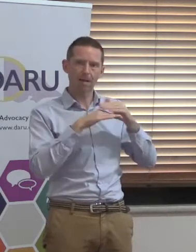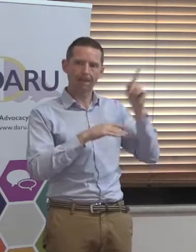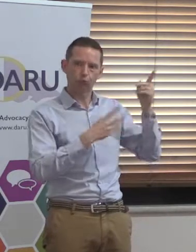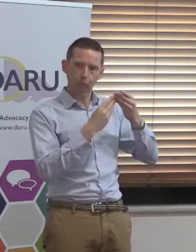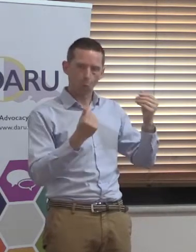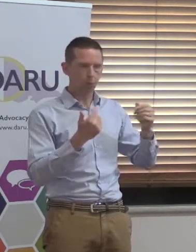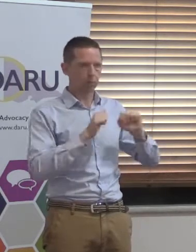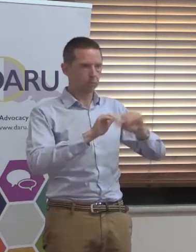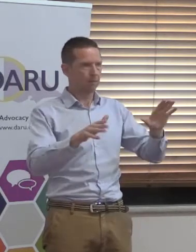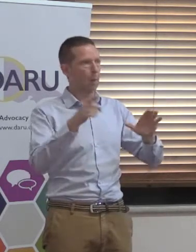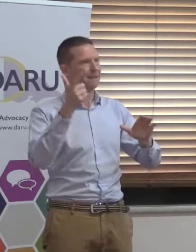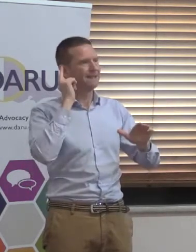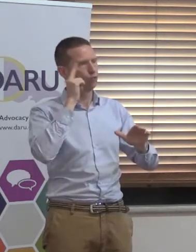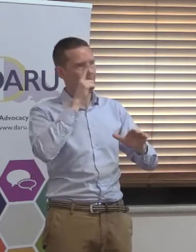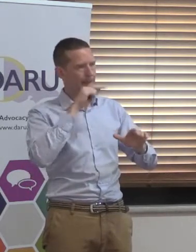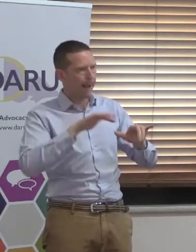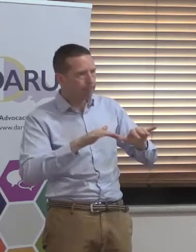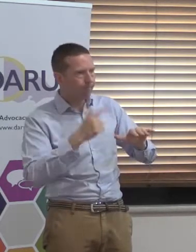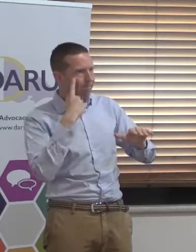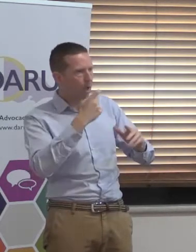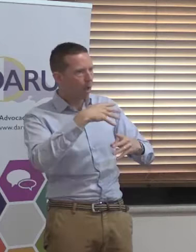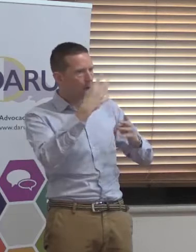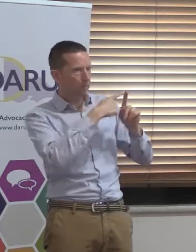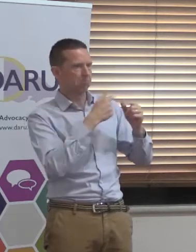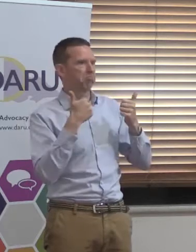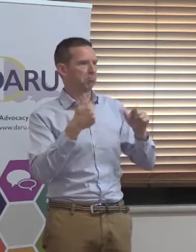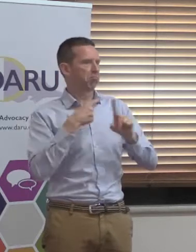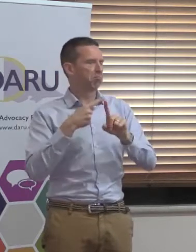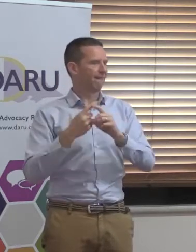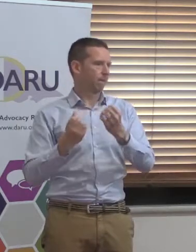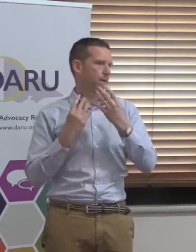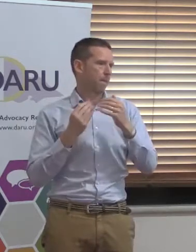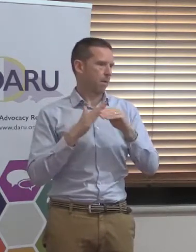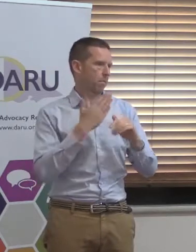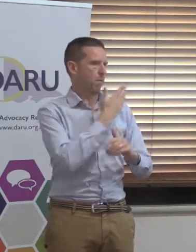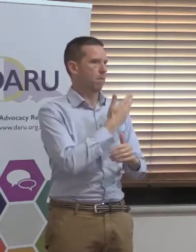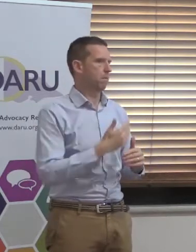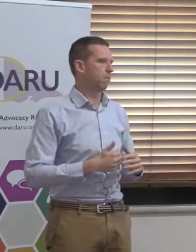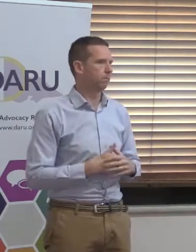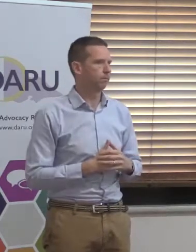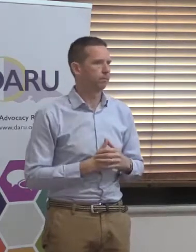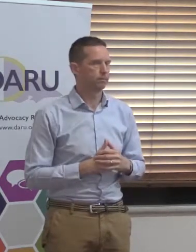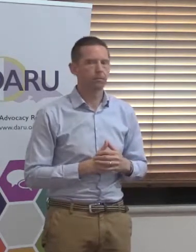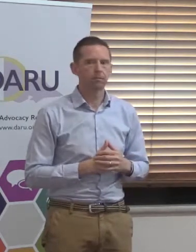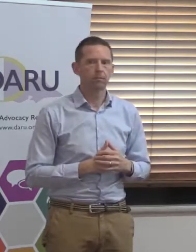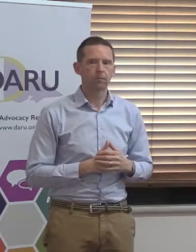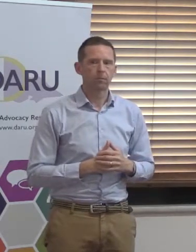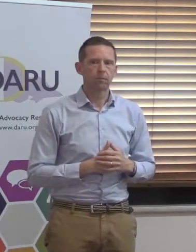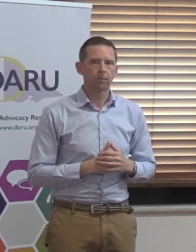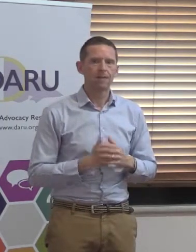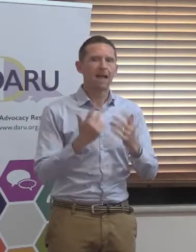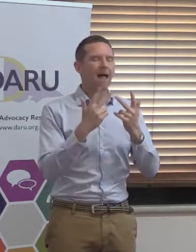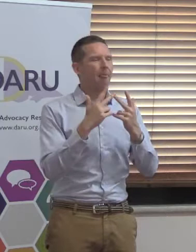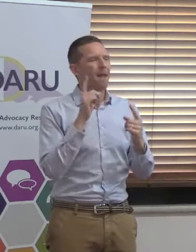it direct to teachers, we've got some good feedback about that. Other key messages are